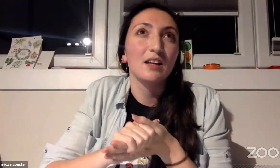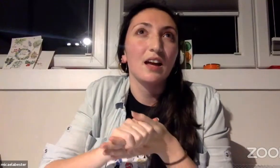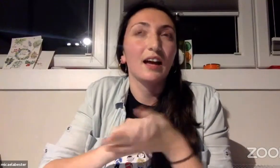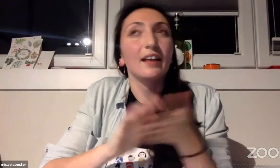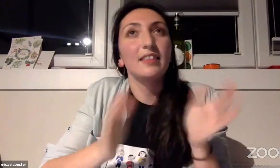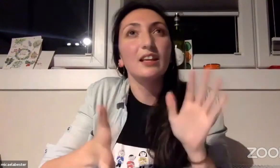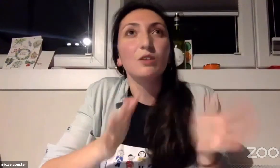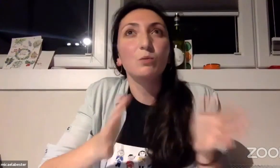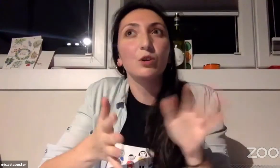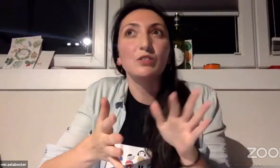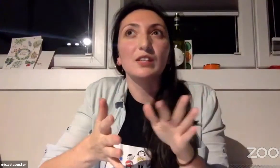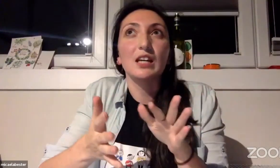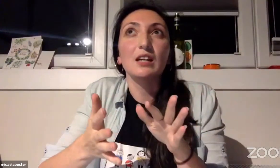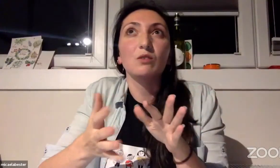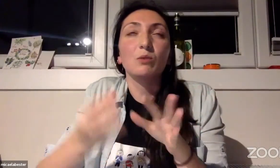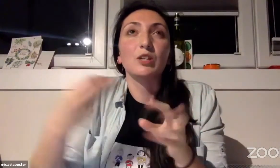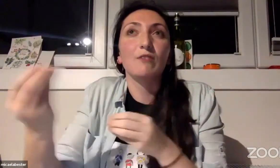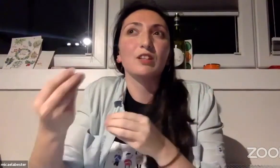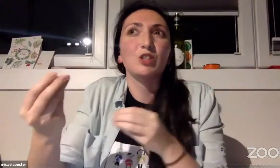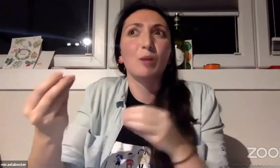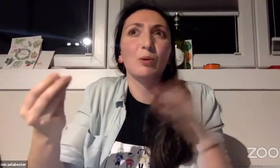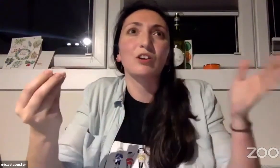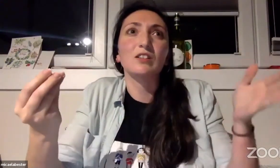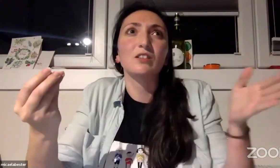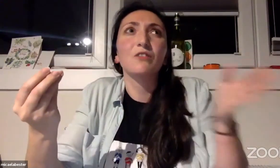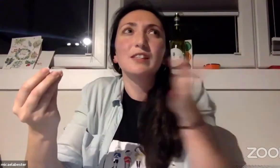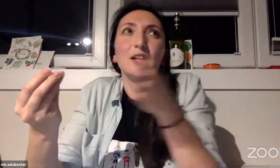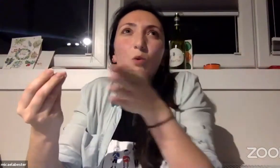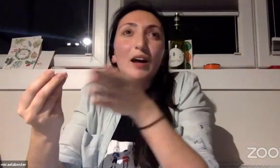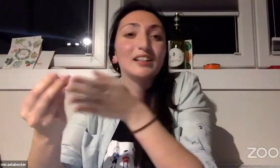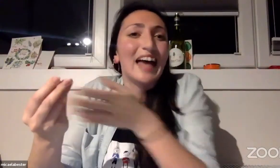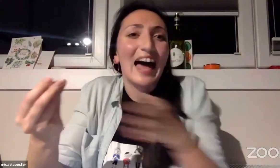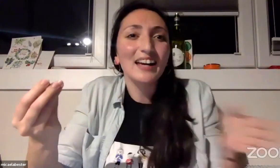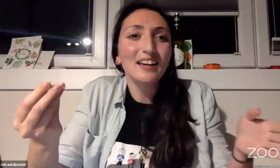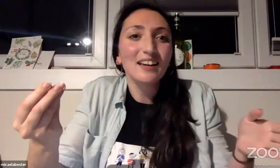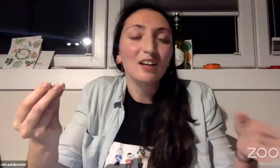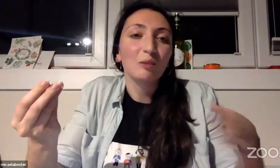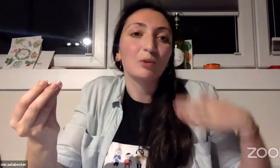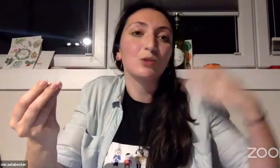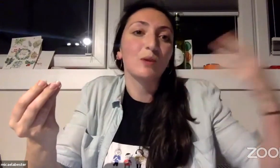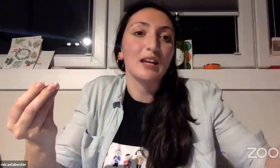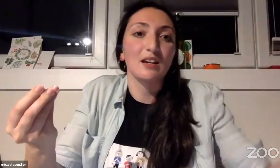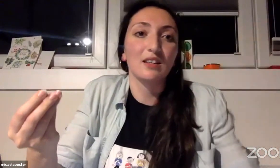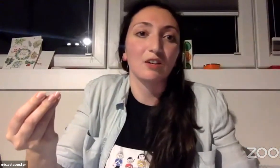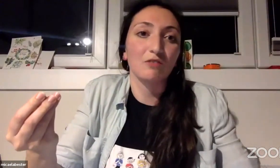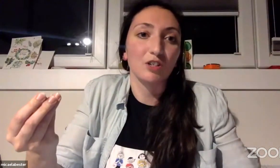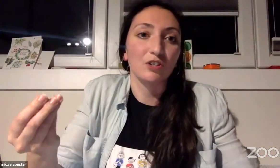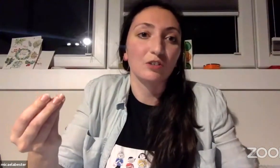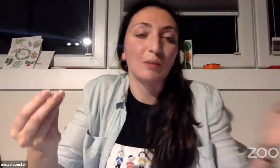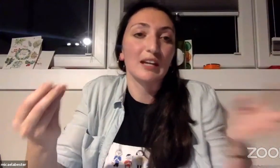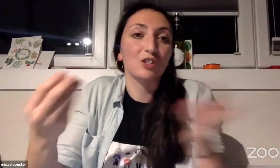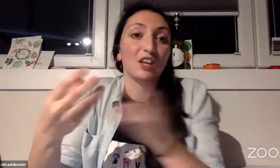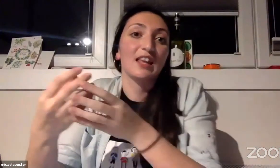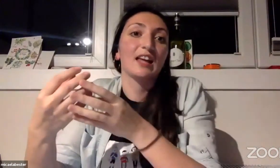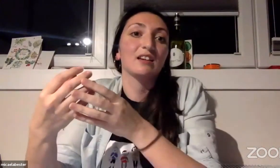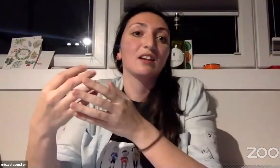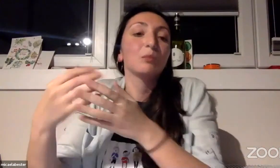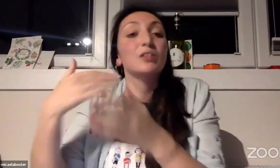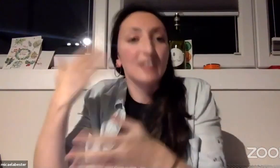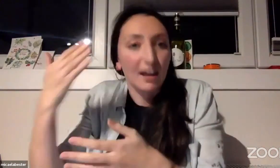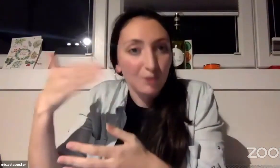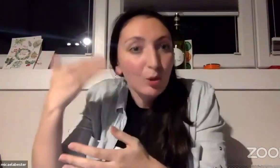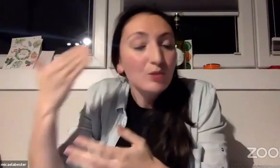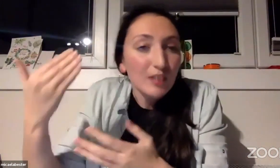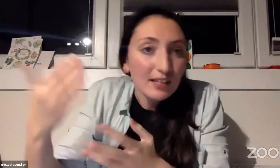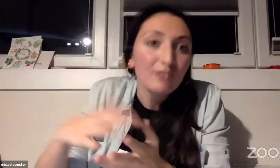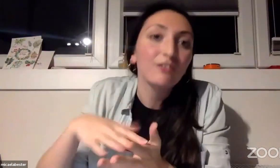Because I think what you see when you have an interpreter is obviously quite a lag between the original speech and then,